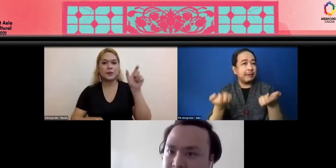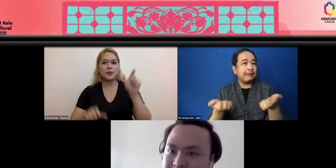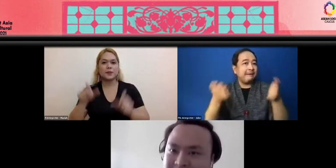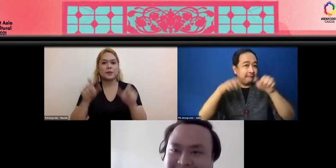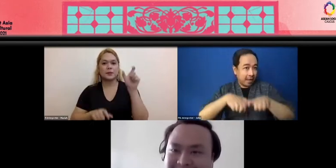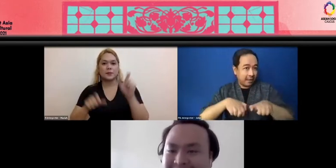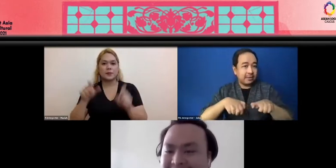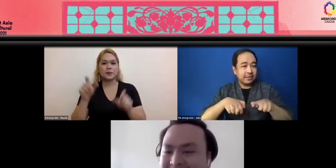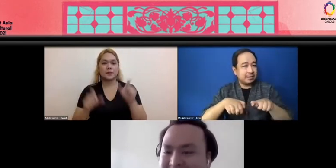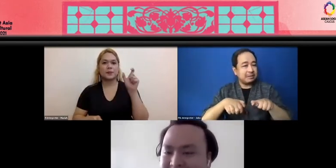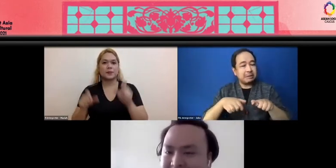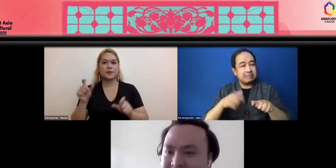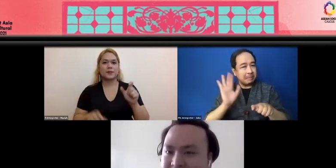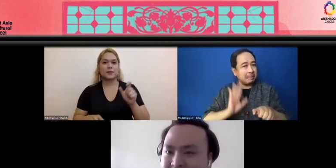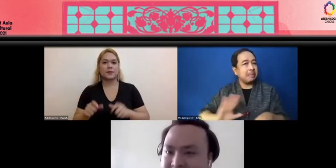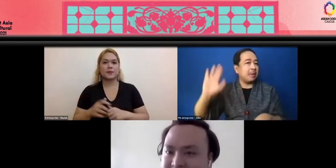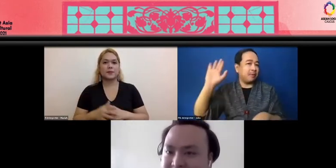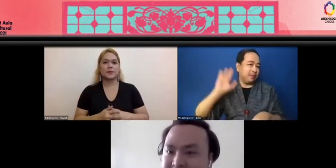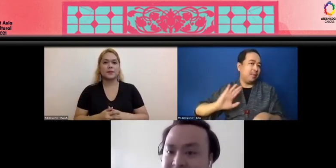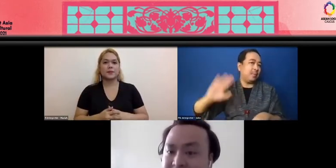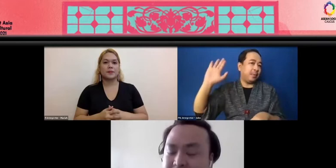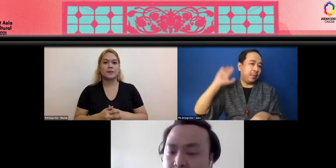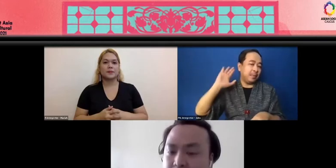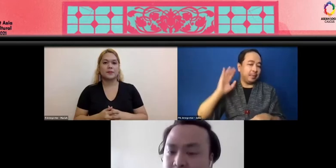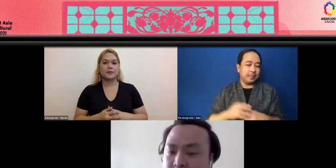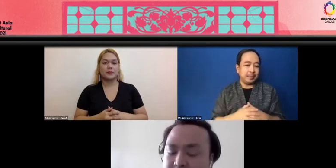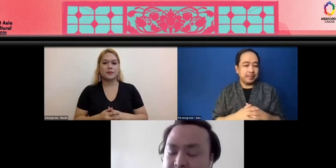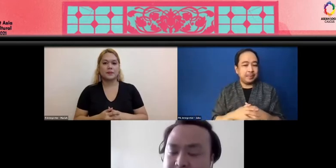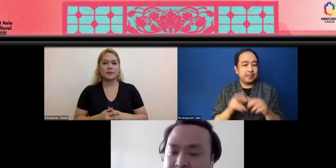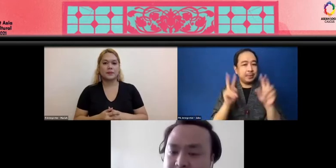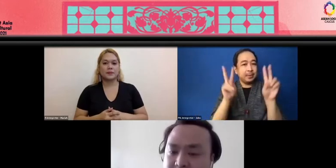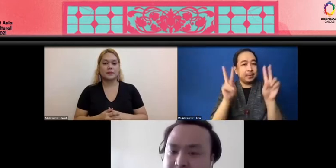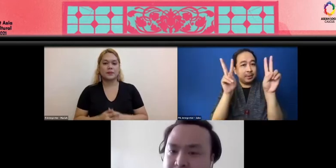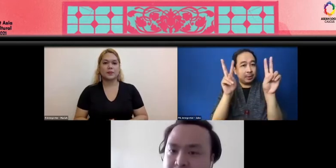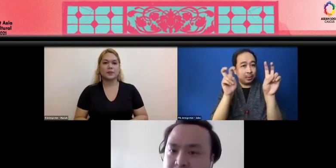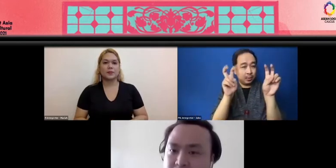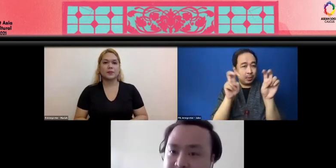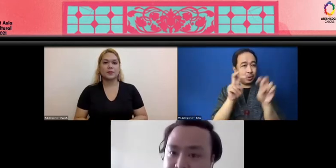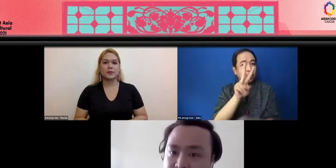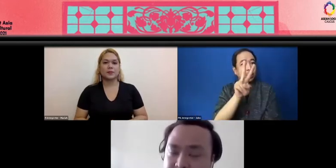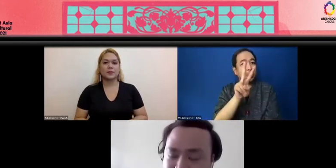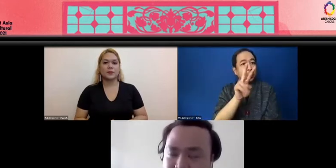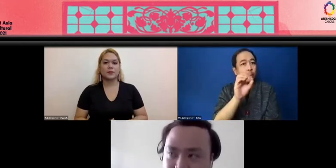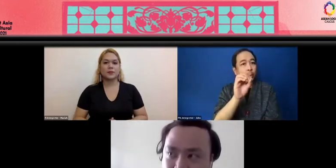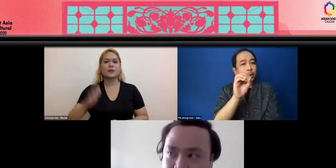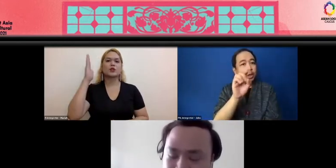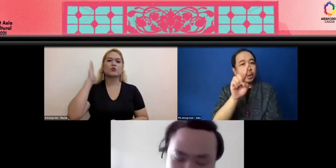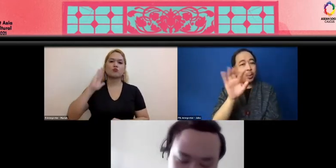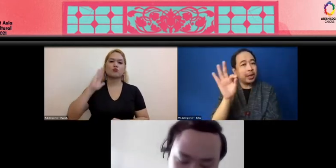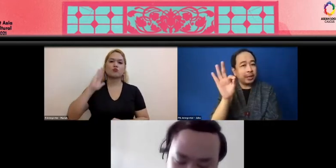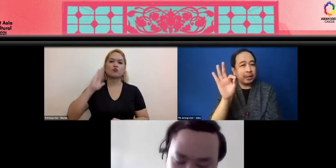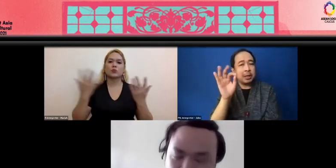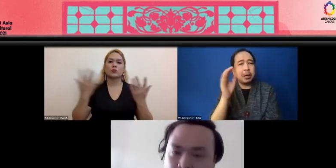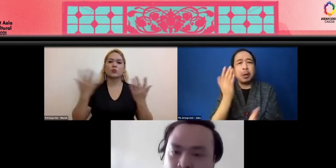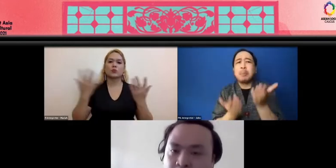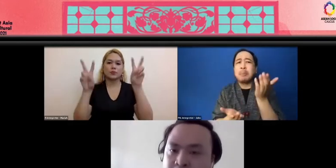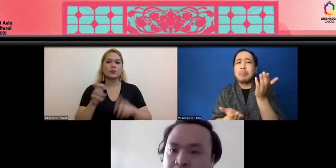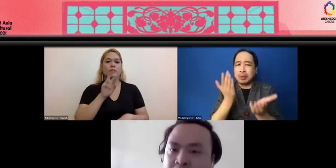ago. And fittingly, it's called 2019 Might As Well Have Been a Lifetime Ago.